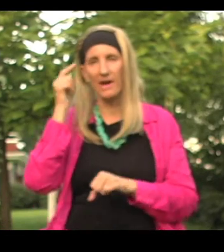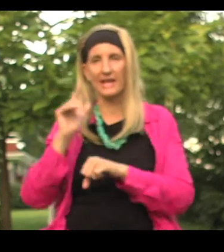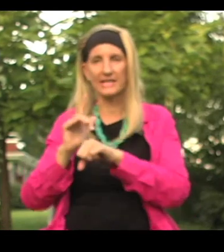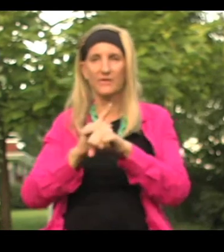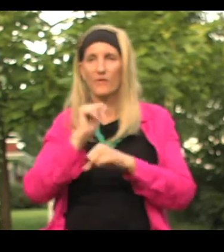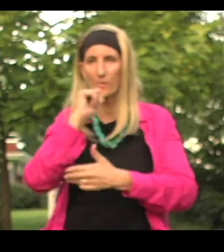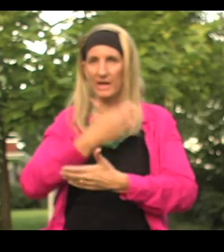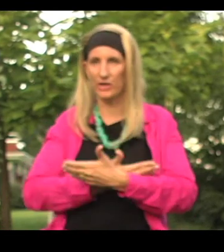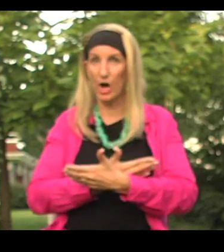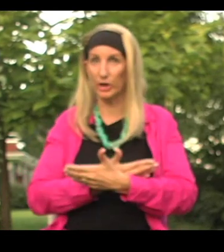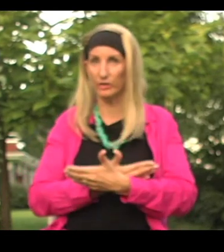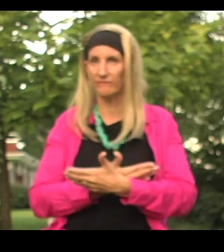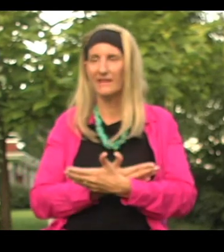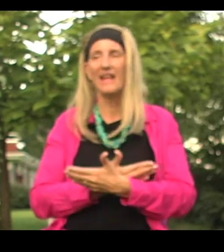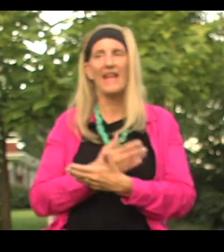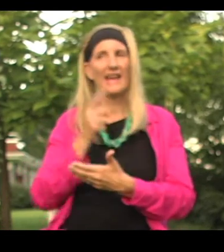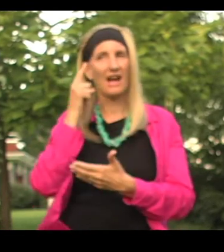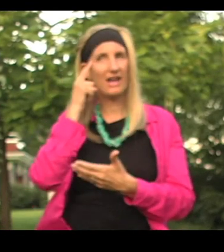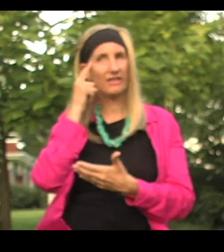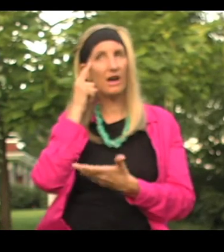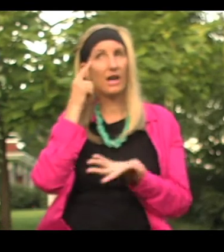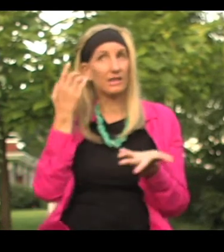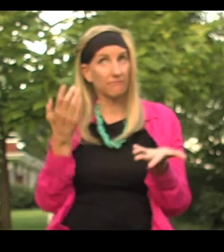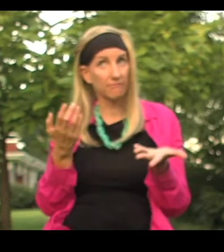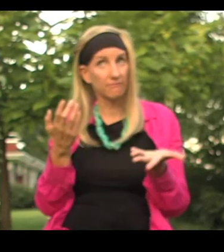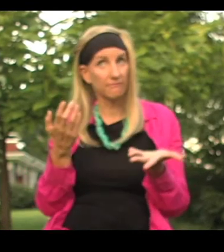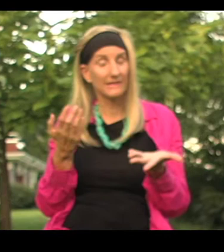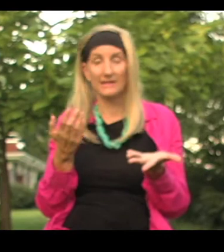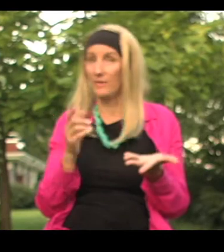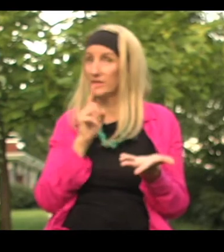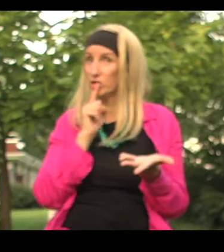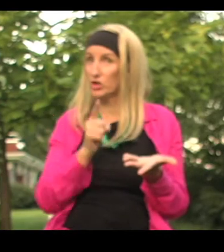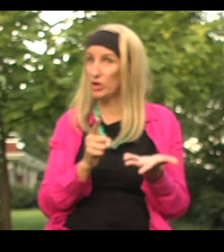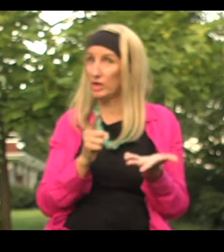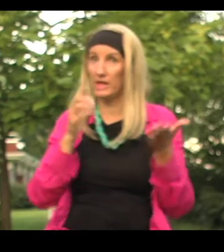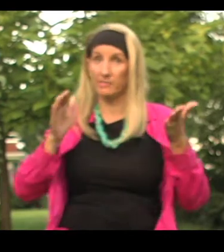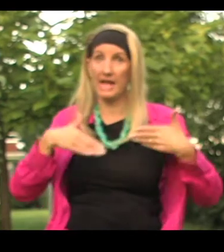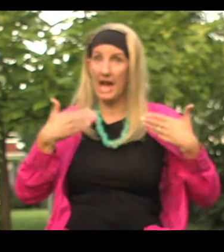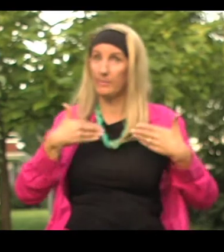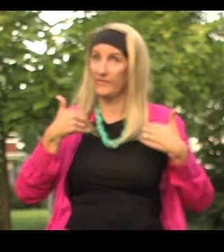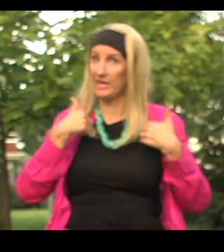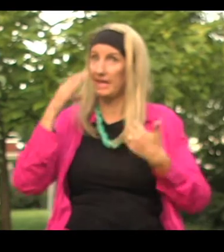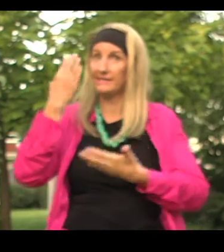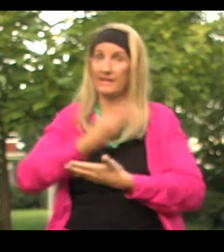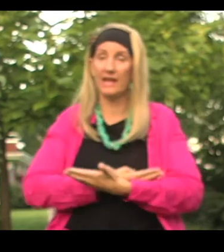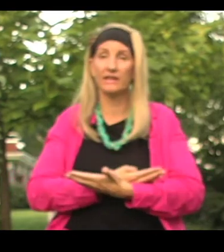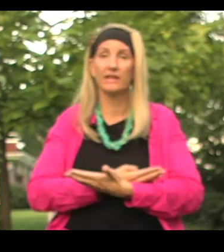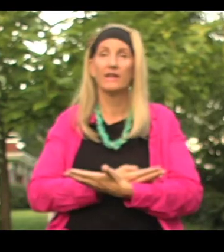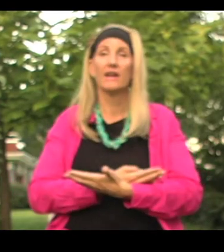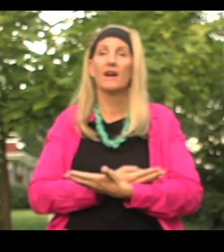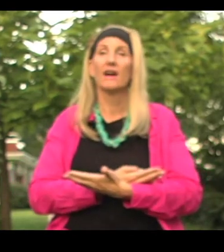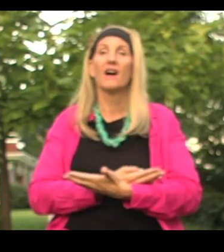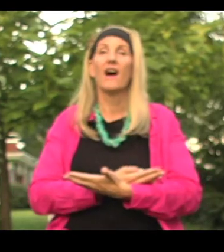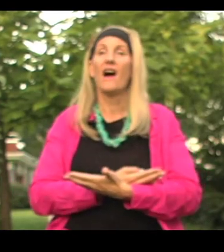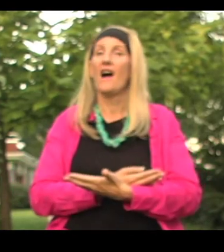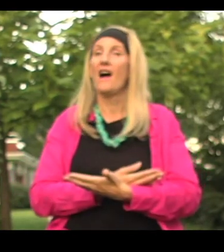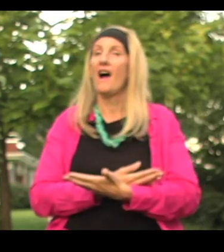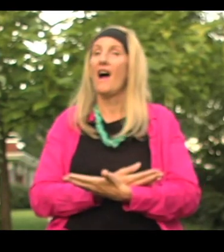mind for my daughter. And I thought, I wasn't sure, and I'd have been happy if I'd had a son.